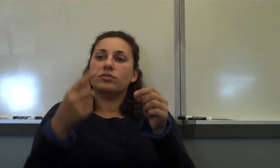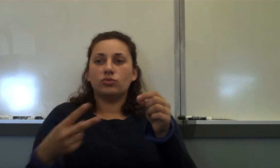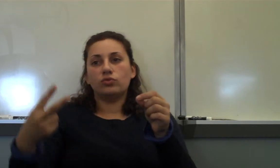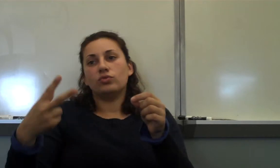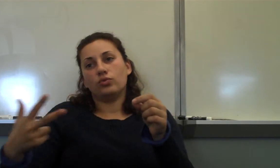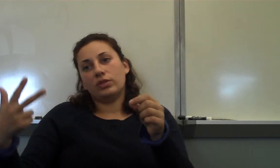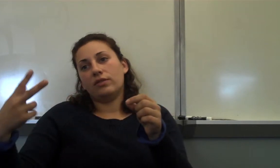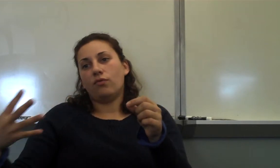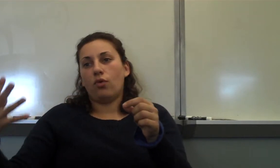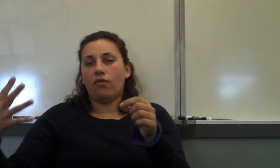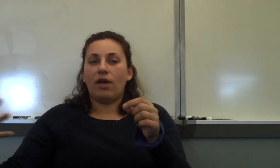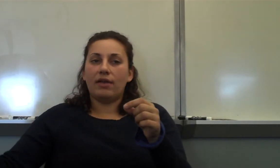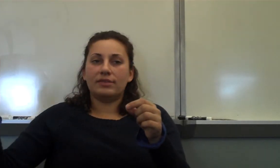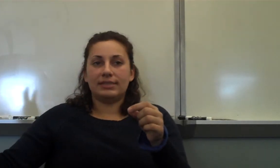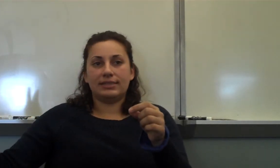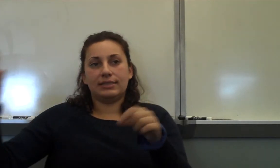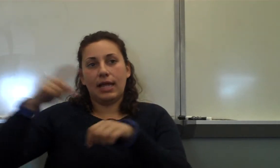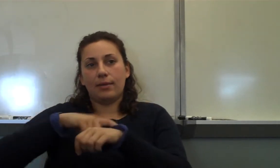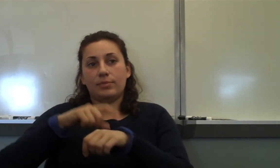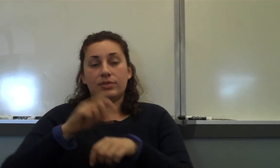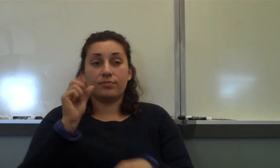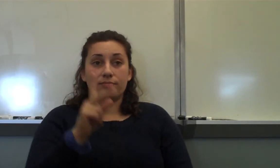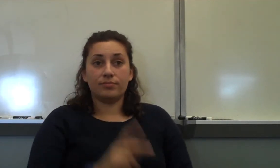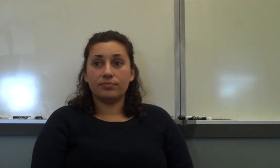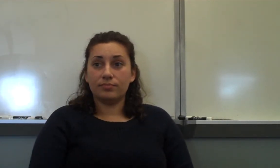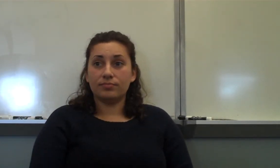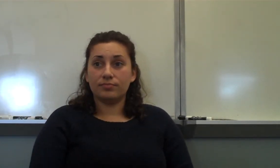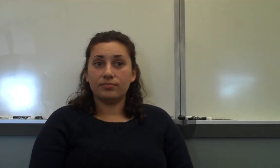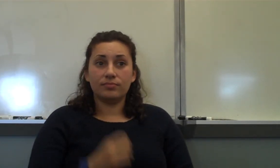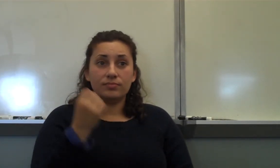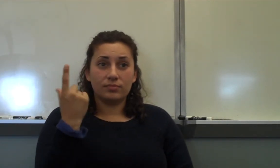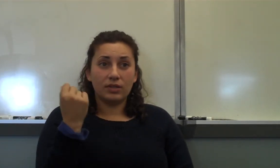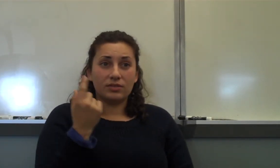Everyone okay with that? It's making your job a lot easier when you got powers of 10.